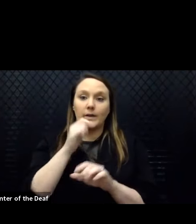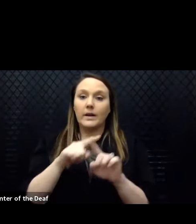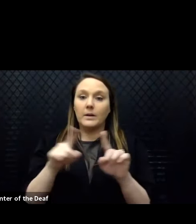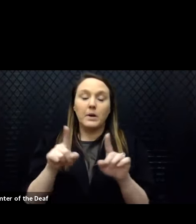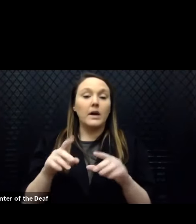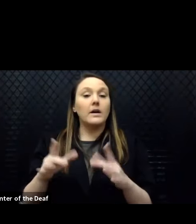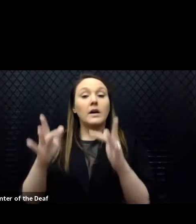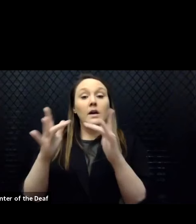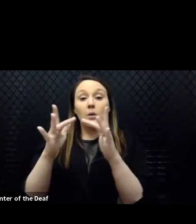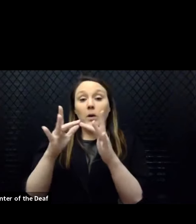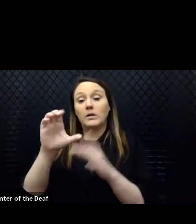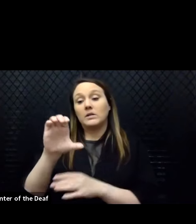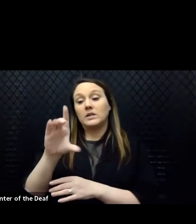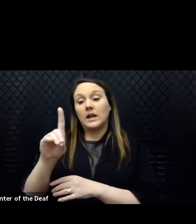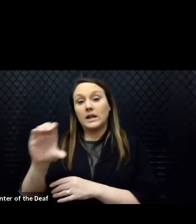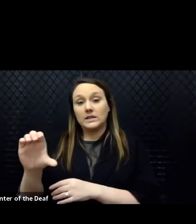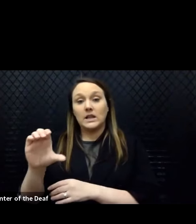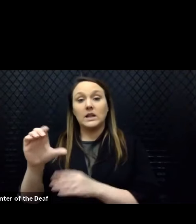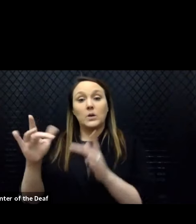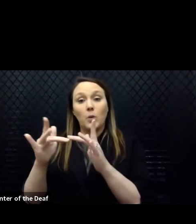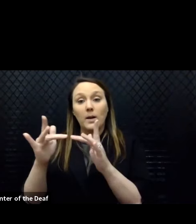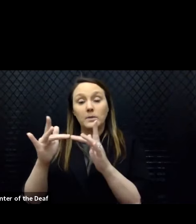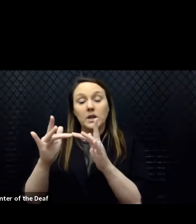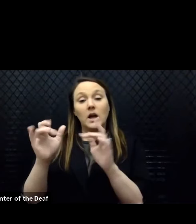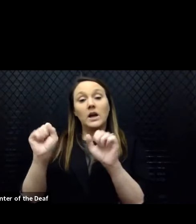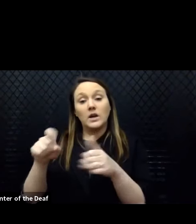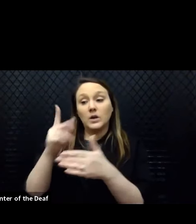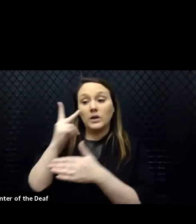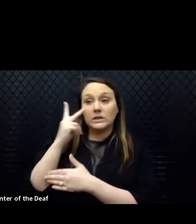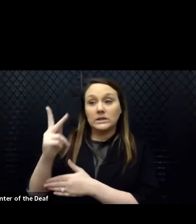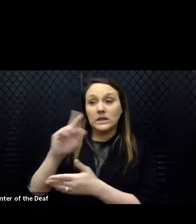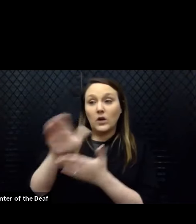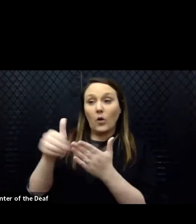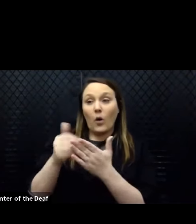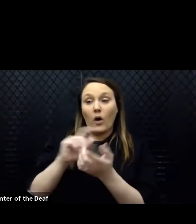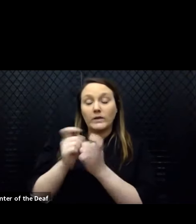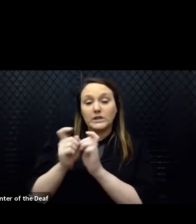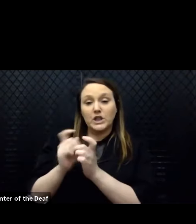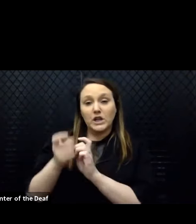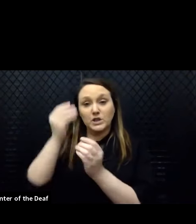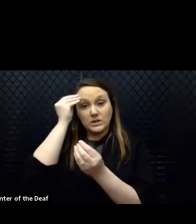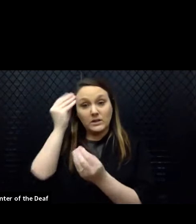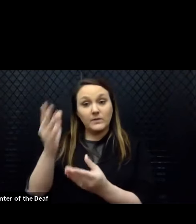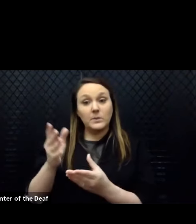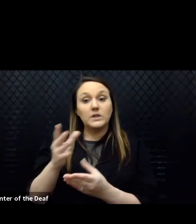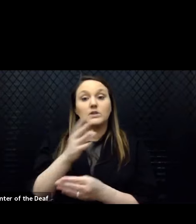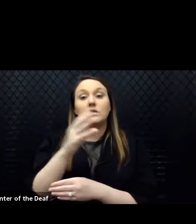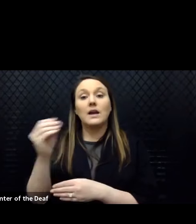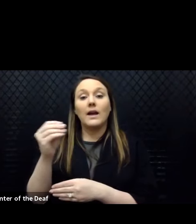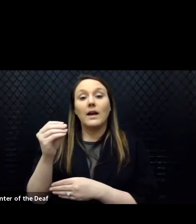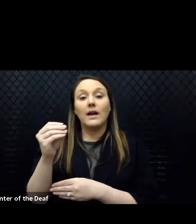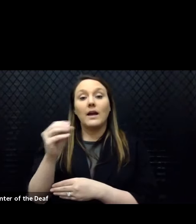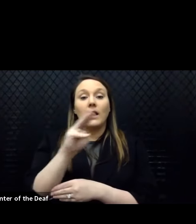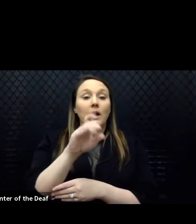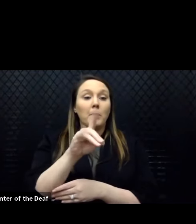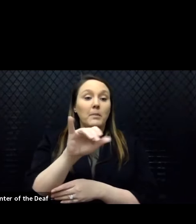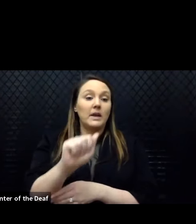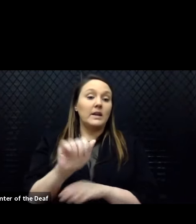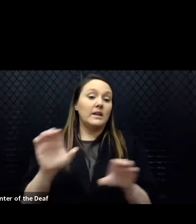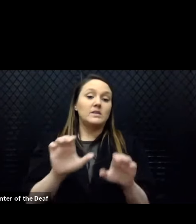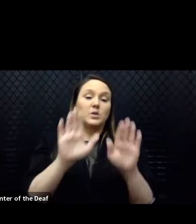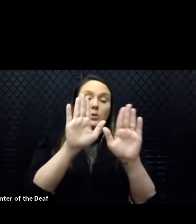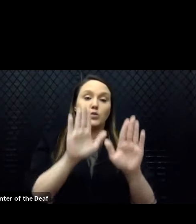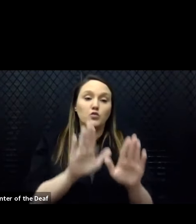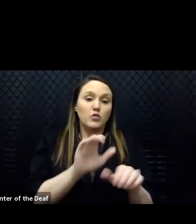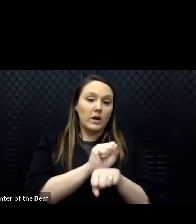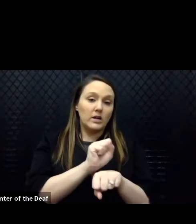website. You can check our data, all of those things to see what the changing information is. And then, you media partners are doing a fabulous job